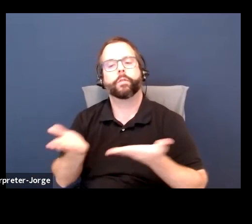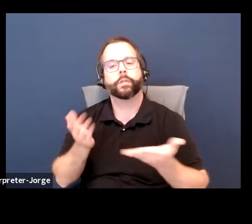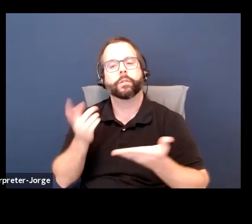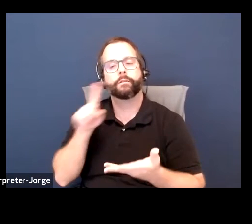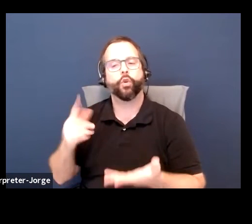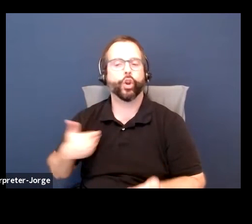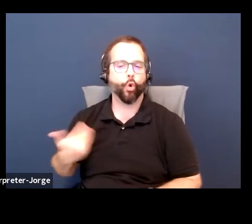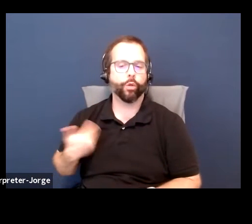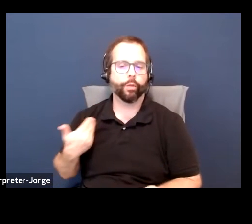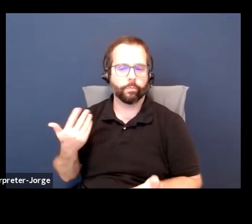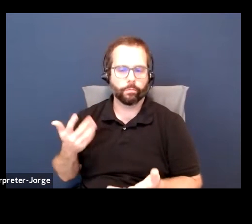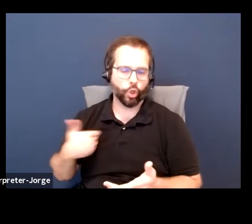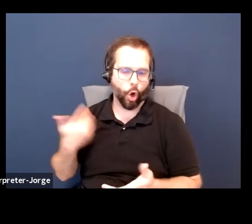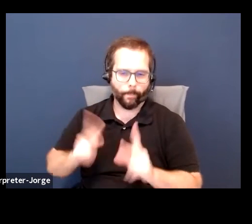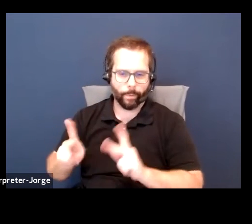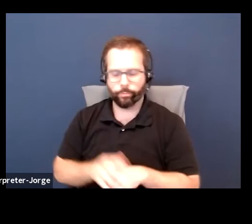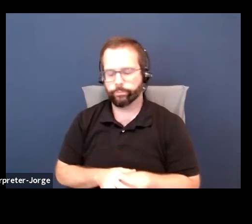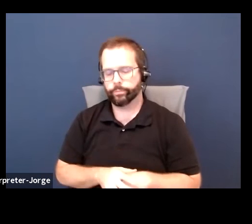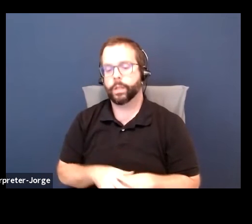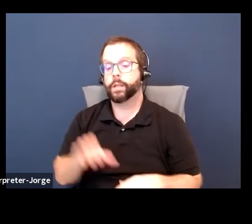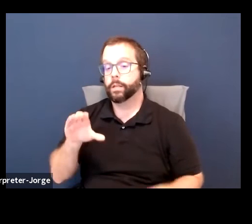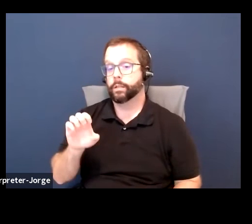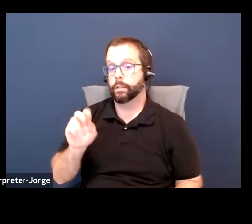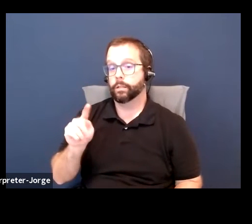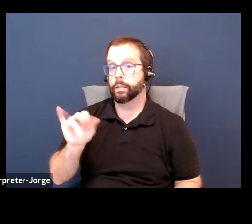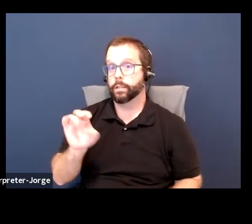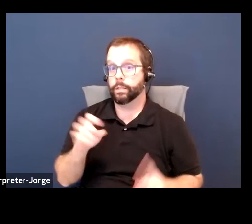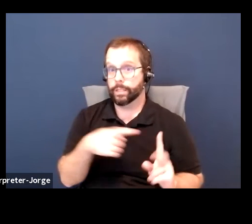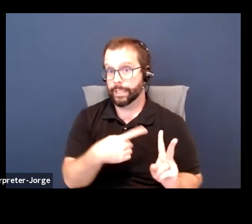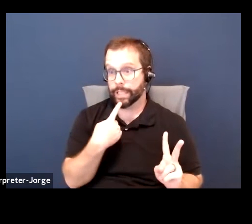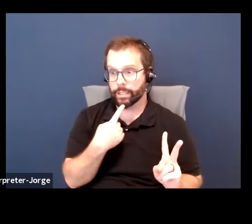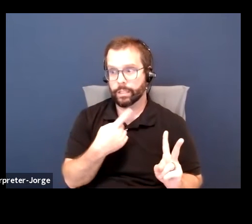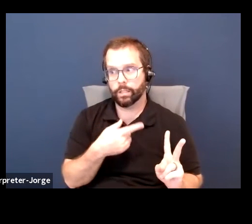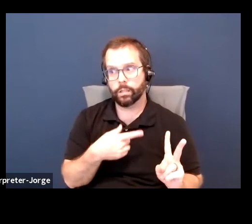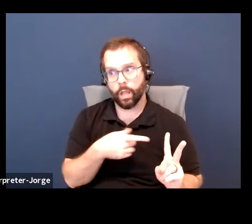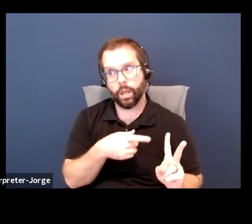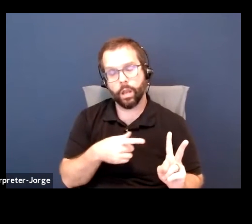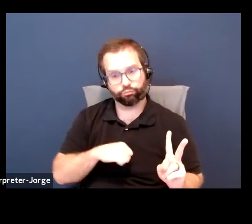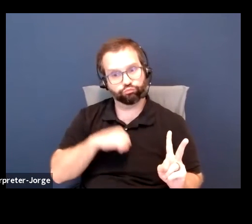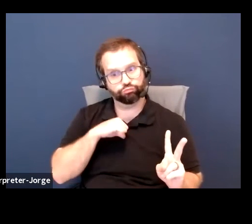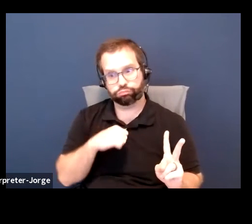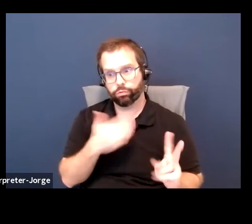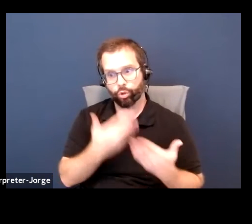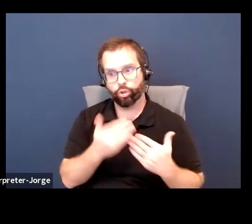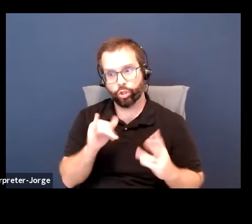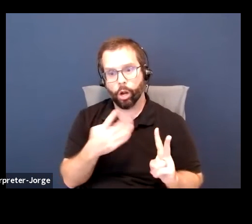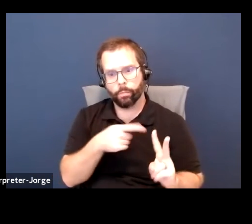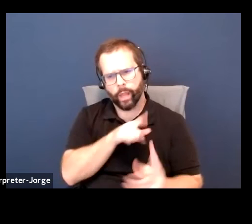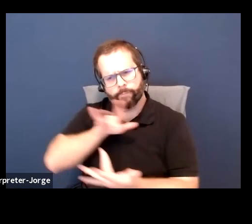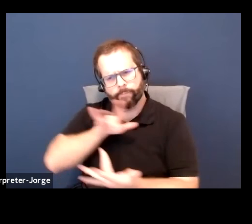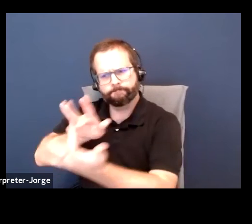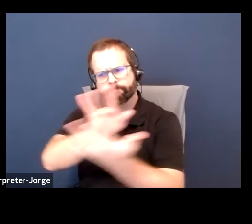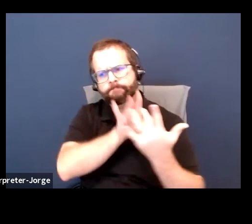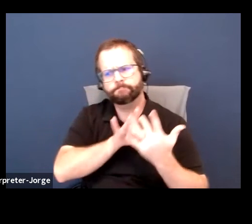And Centene would be one of the first ones to tell you that, you know, April's done such a really good job in reaching out to younger people